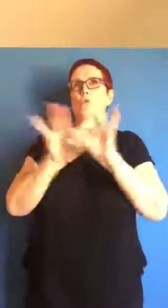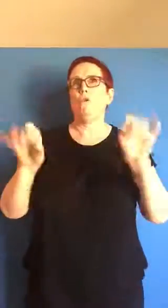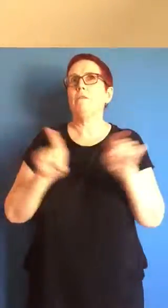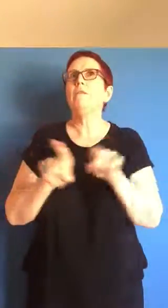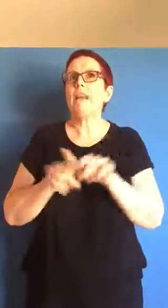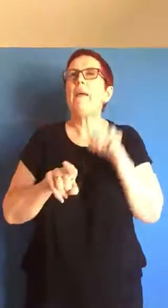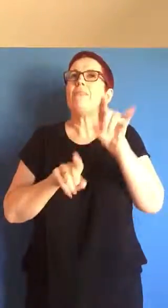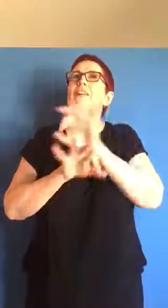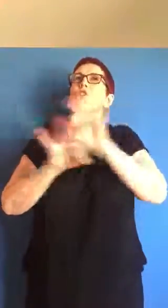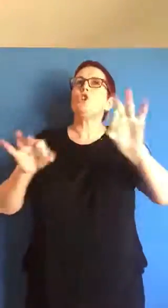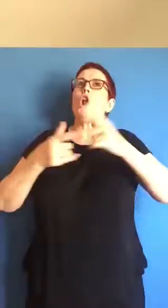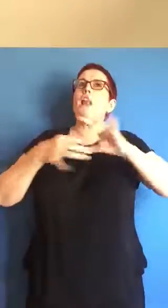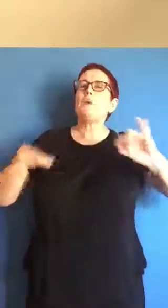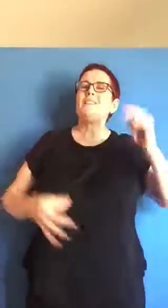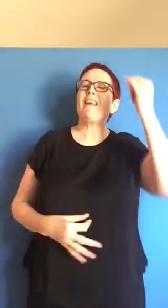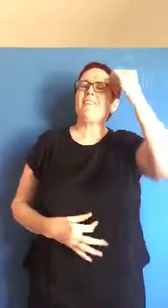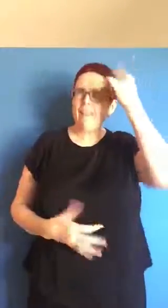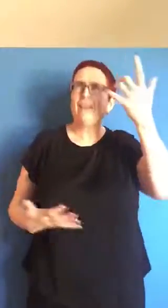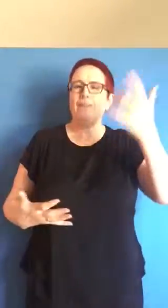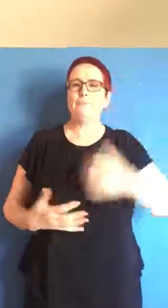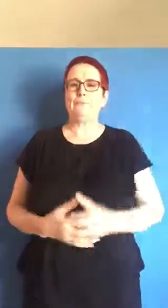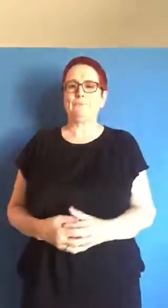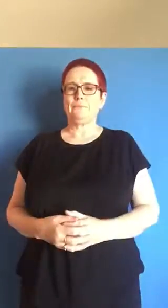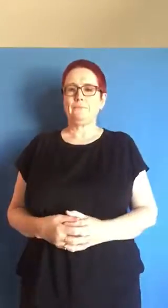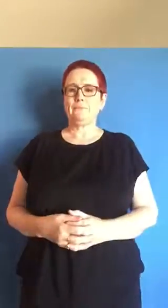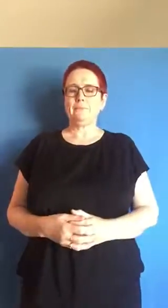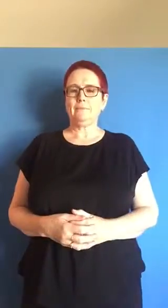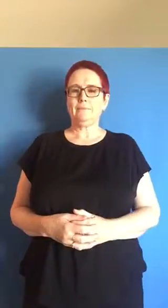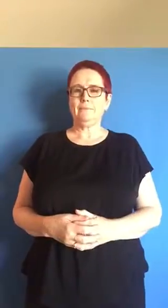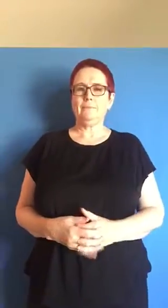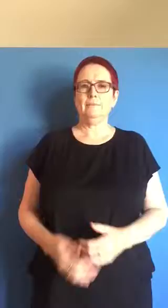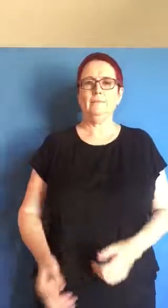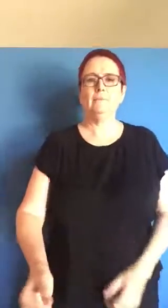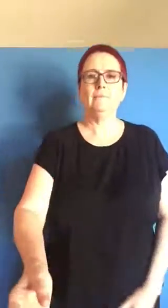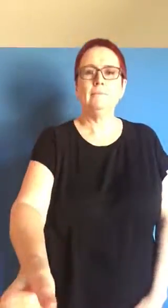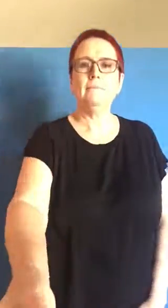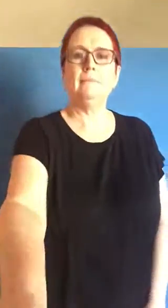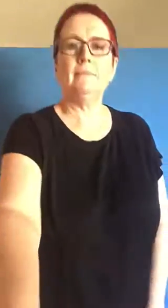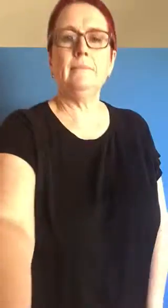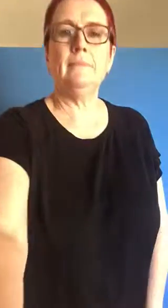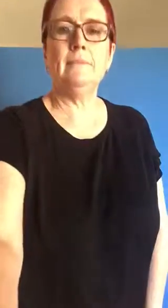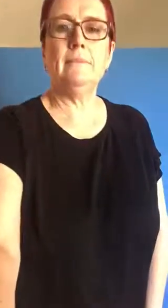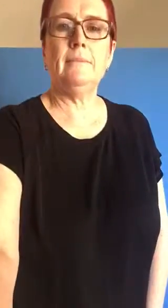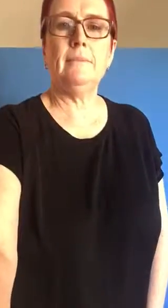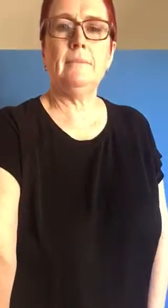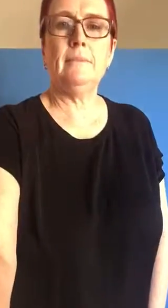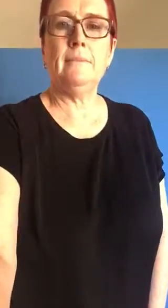thinking. For that matter, even when you understand language, what you come away with is not